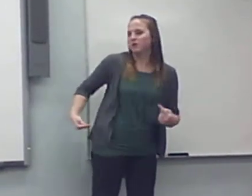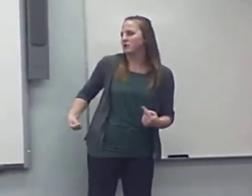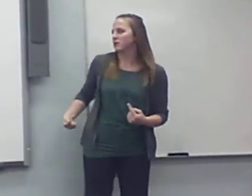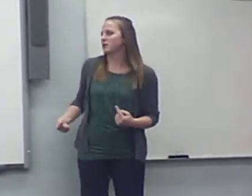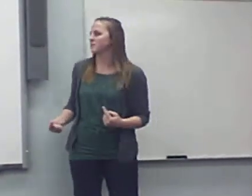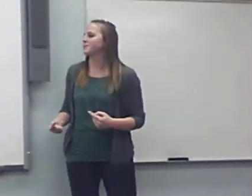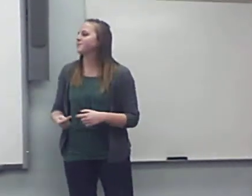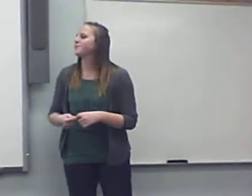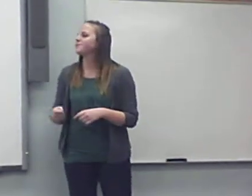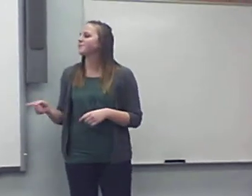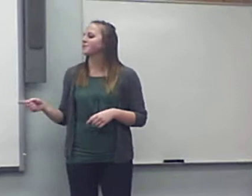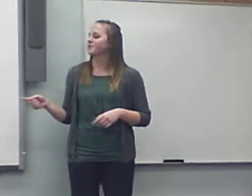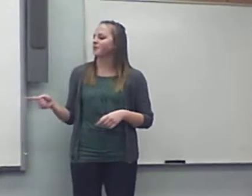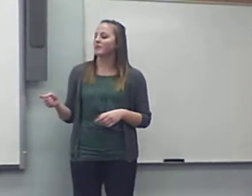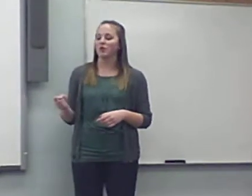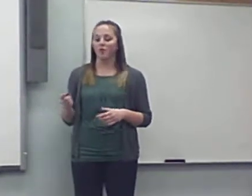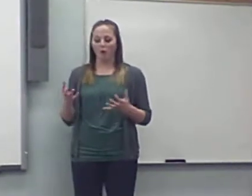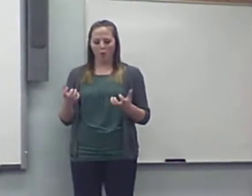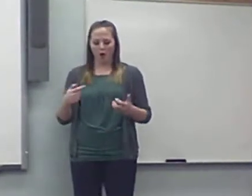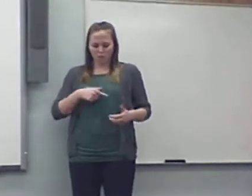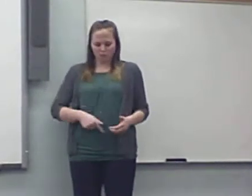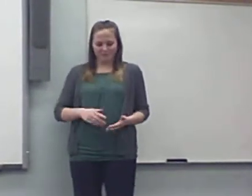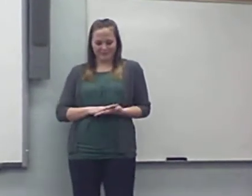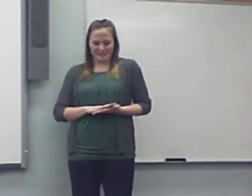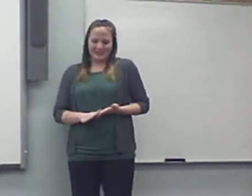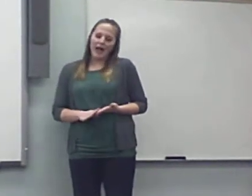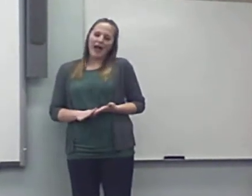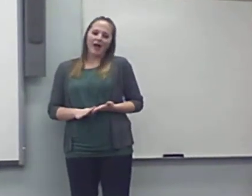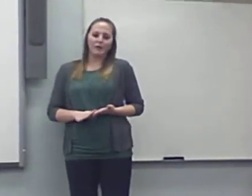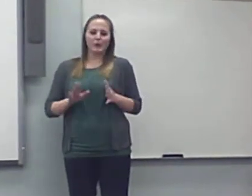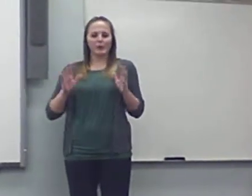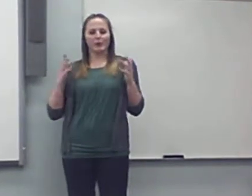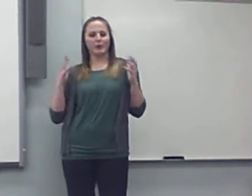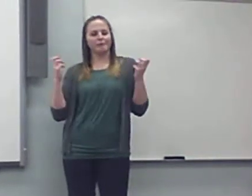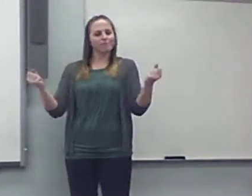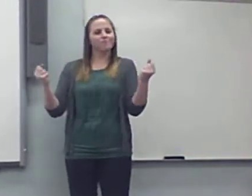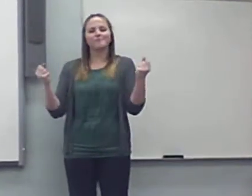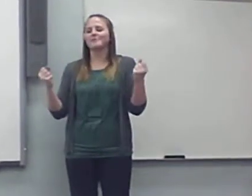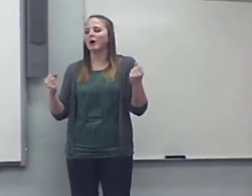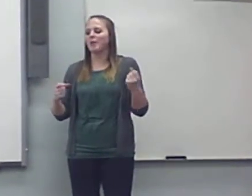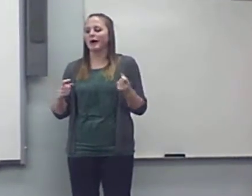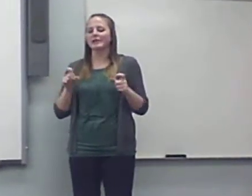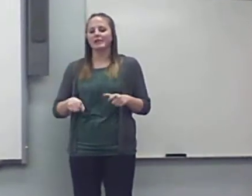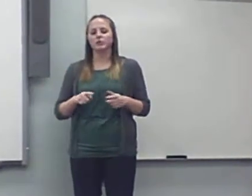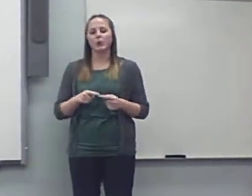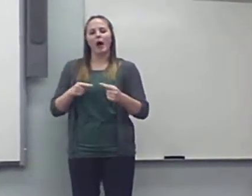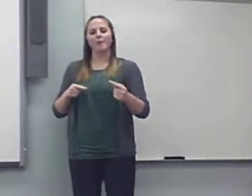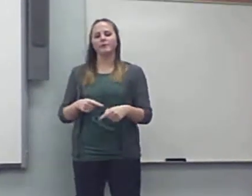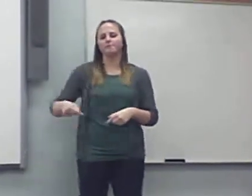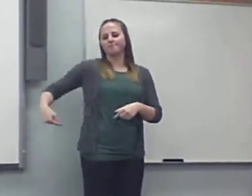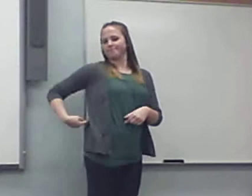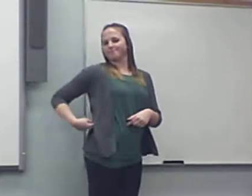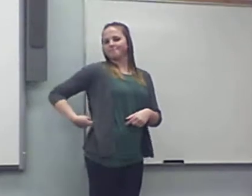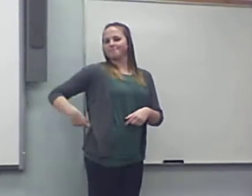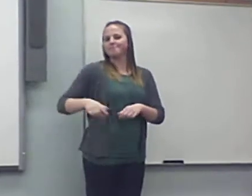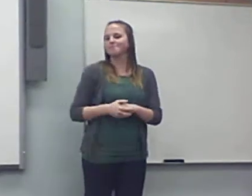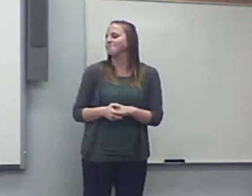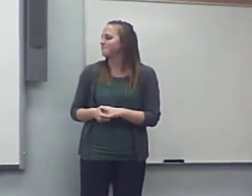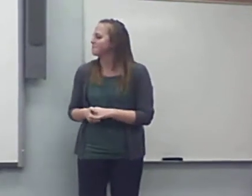I have to find another muscle to support it. And then I achieve what I want. And of course, I